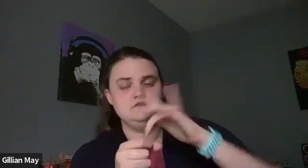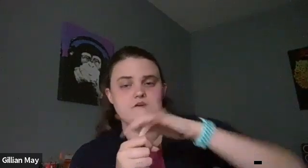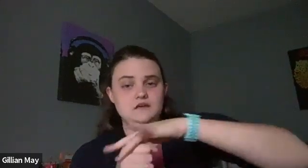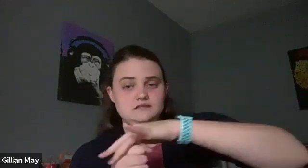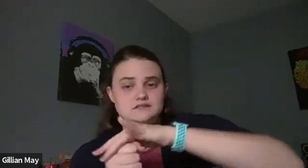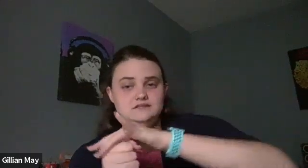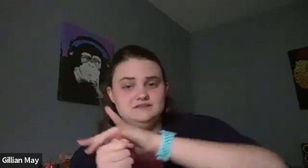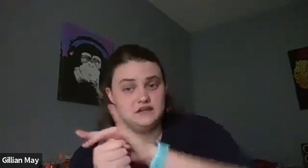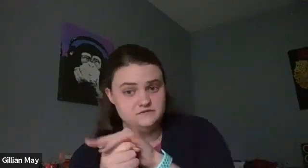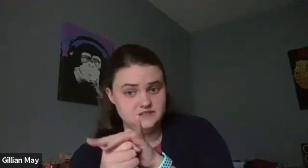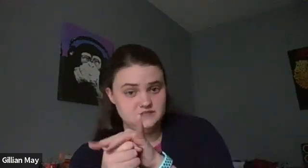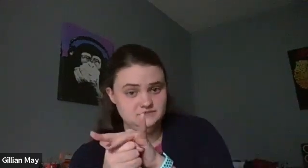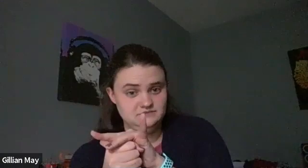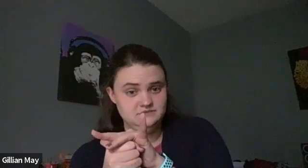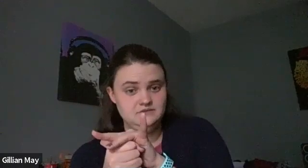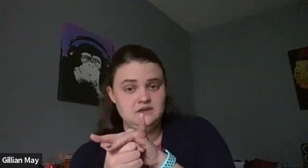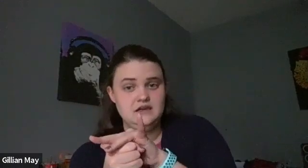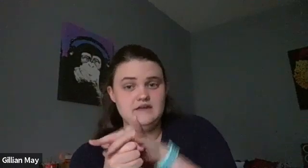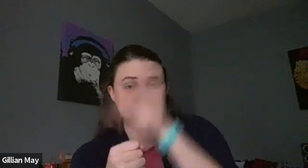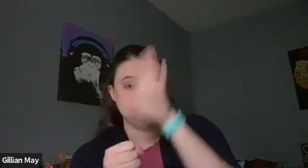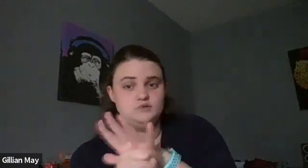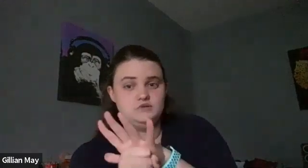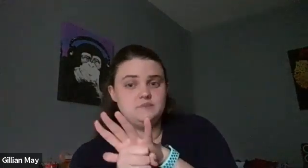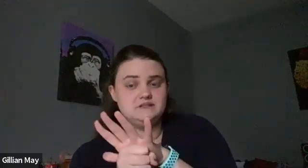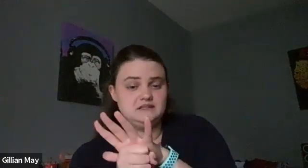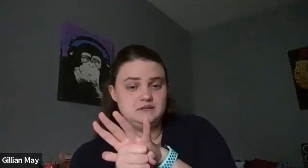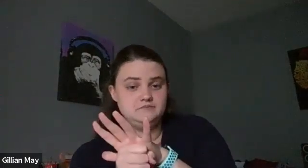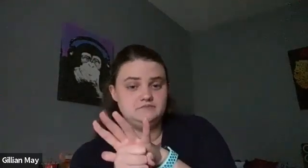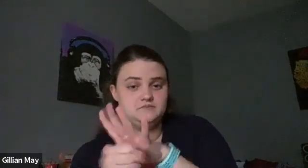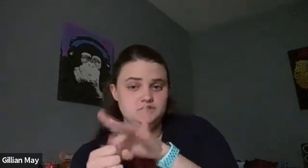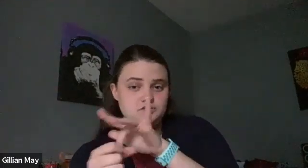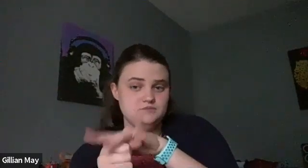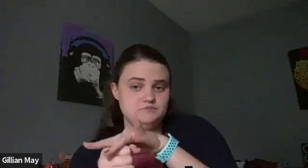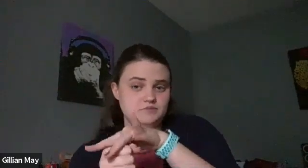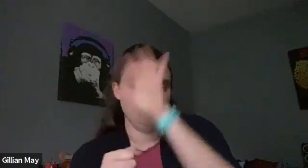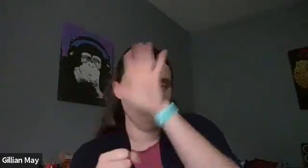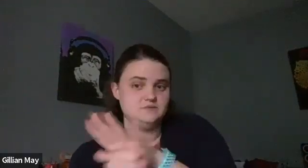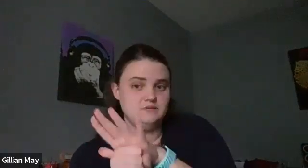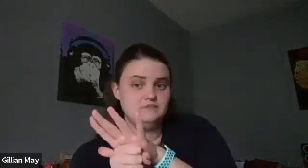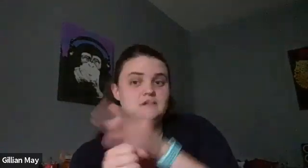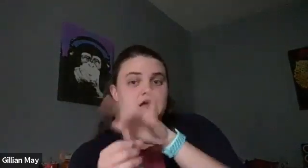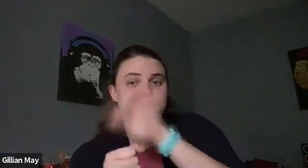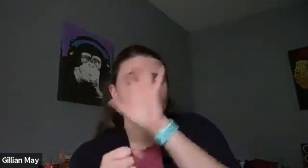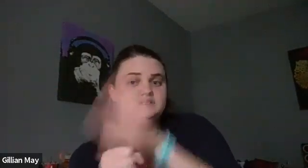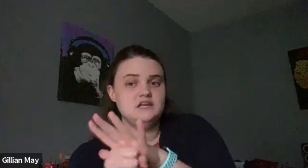finger inside your fist. And then you just pull it up and slam. So you just pull it out, slam. It's almost like